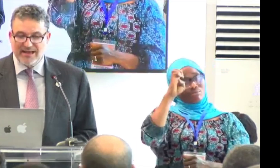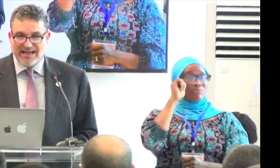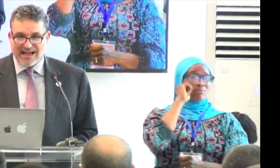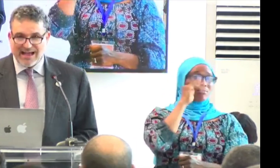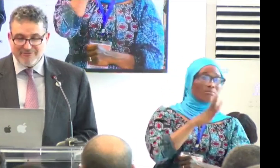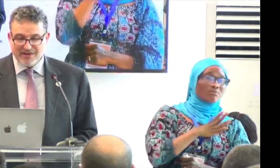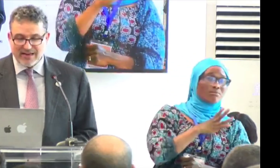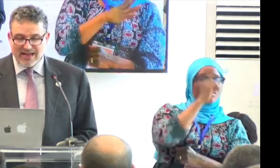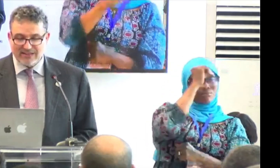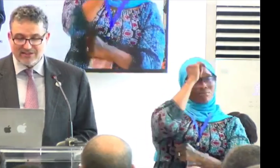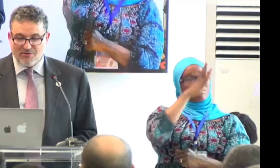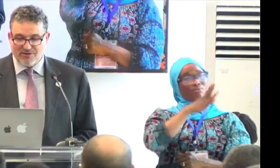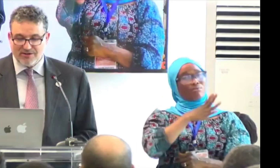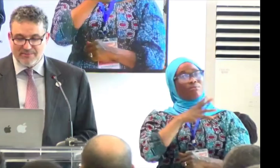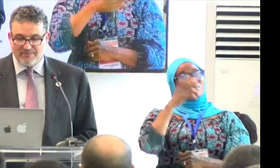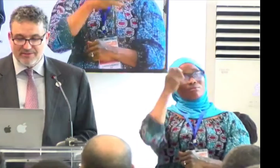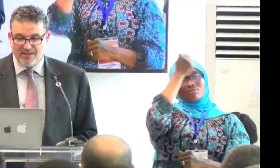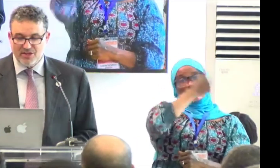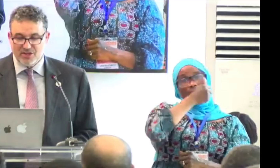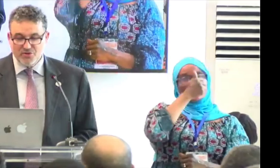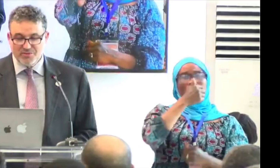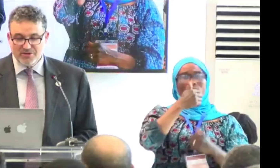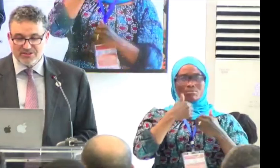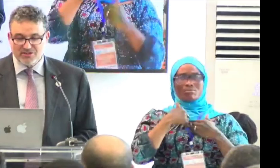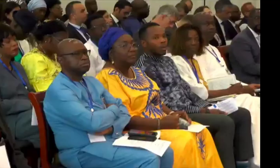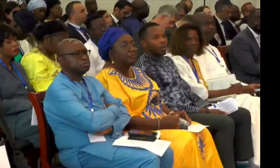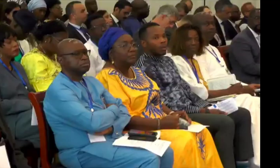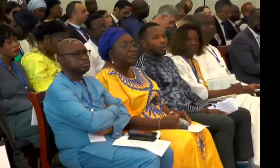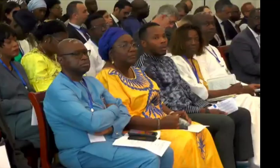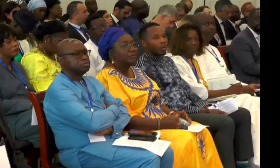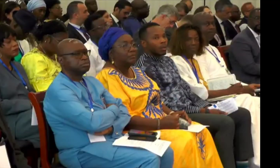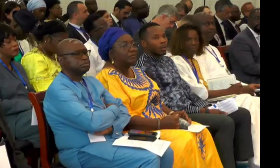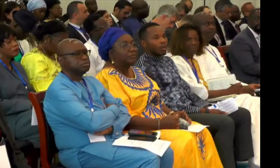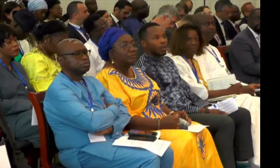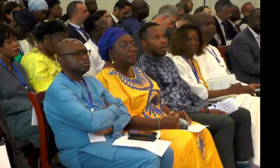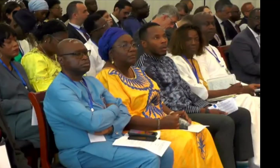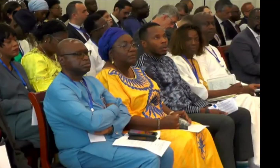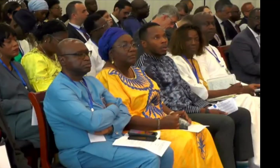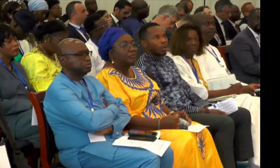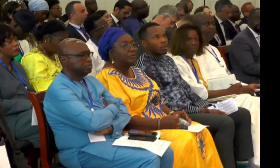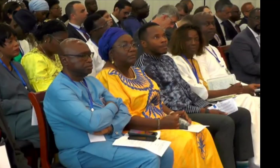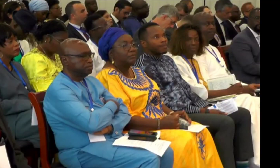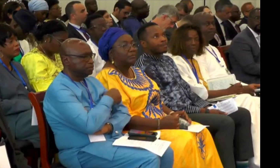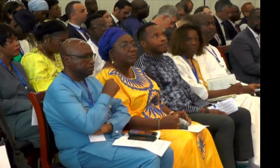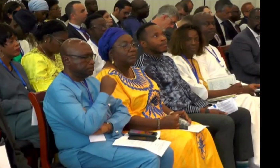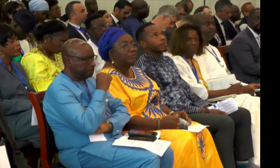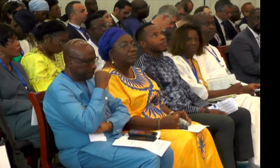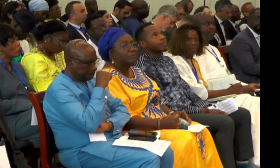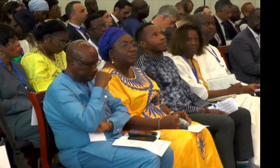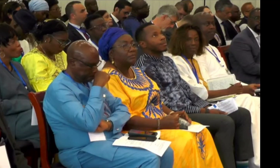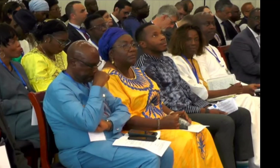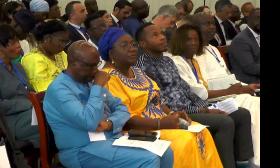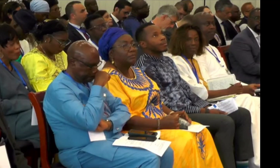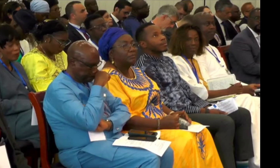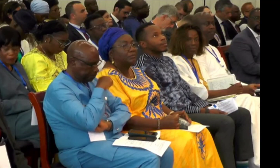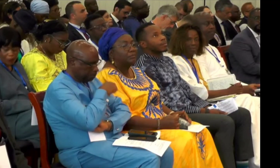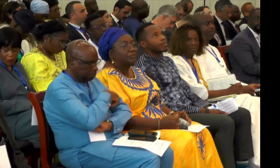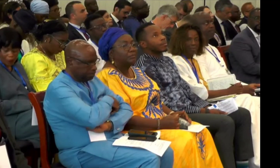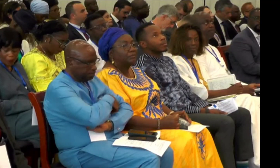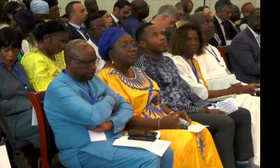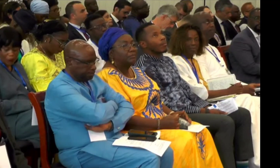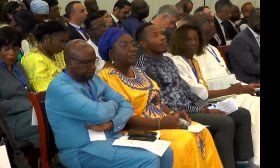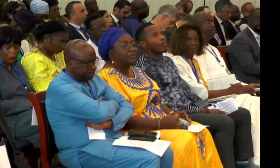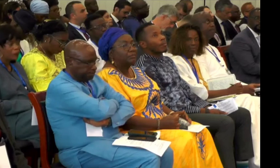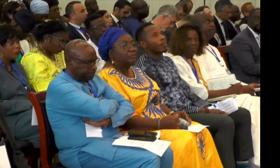gentlemen, Africa has overcome numerous challenges in the past from which the continent can gain